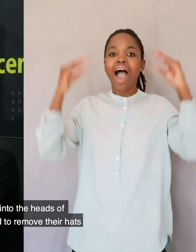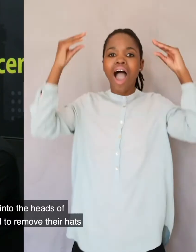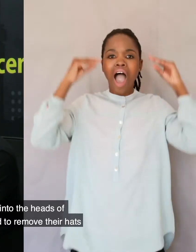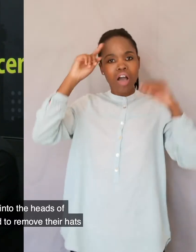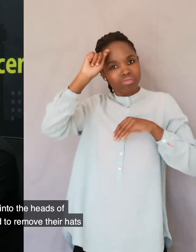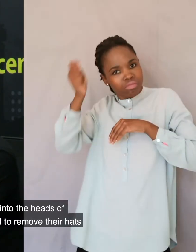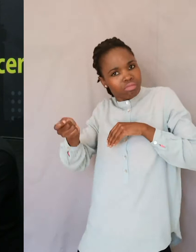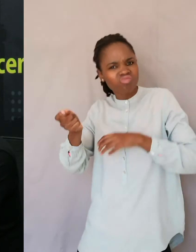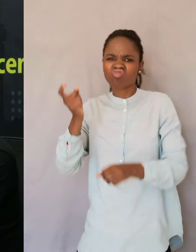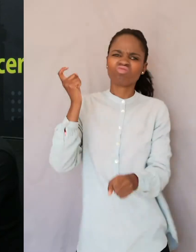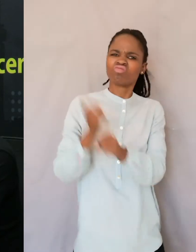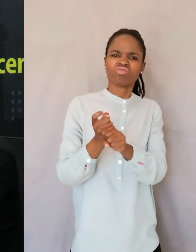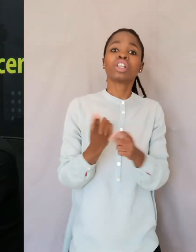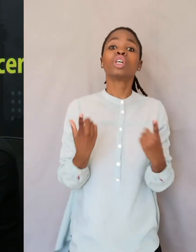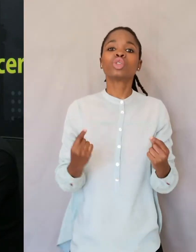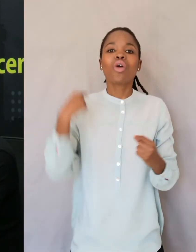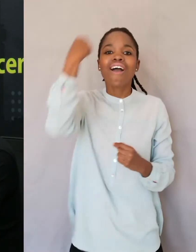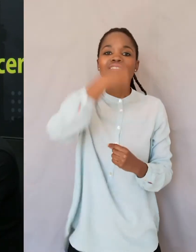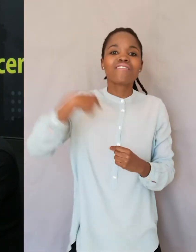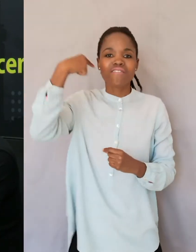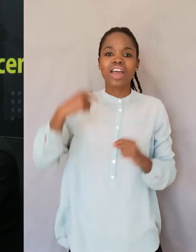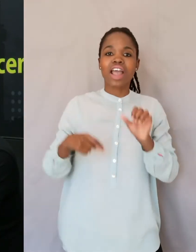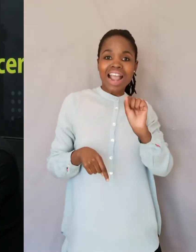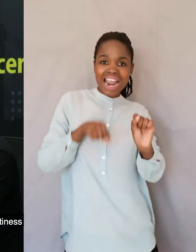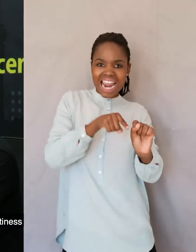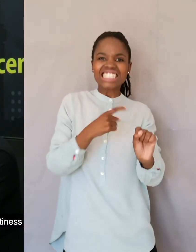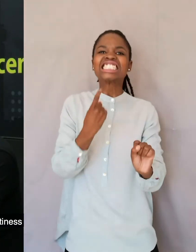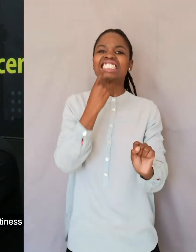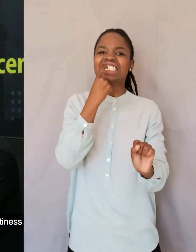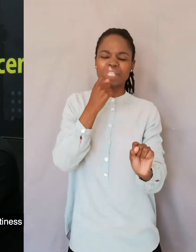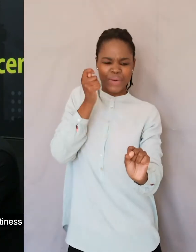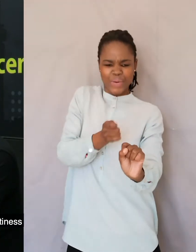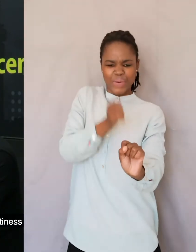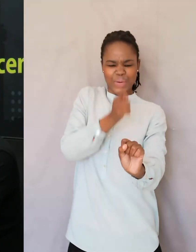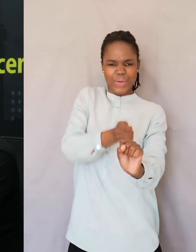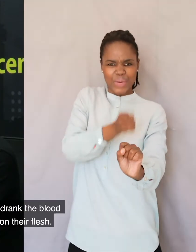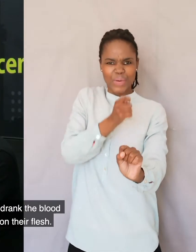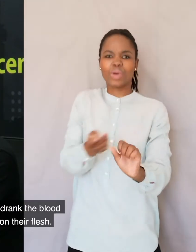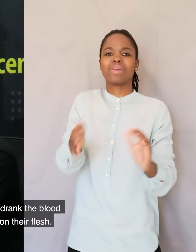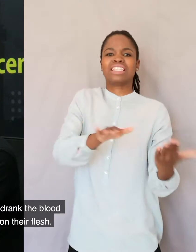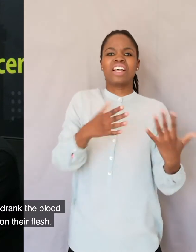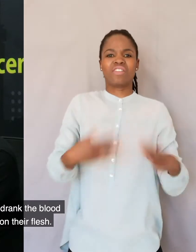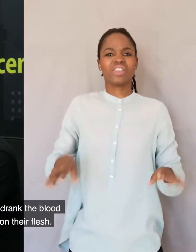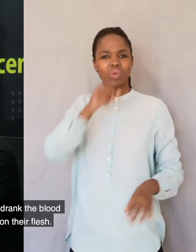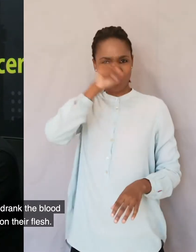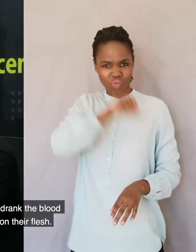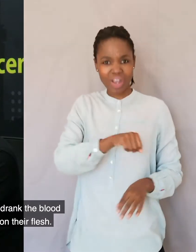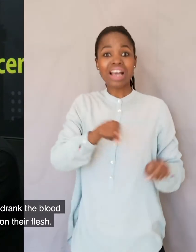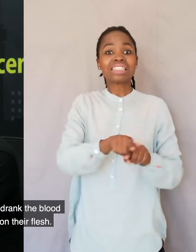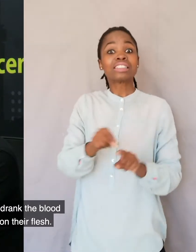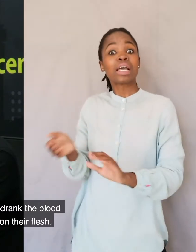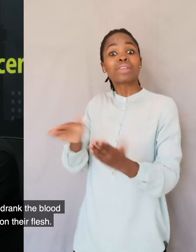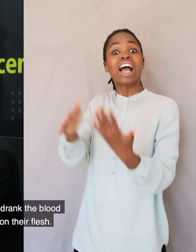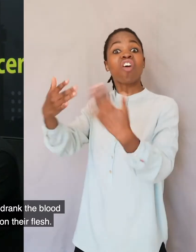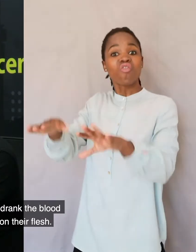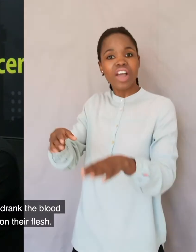refused to remove their hats at his court. Such was the bloodthirstiness that it was also rumored he drank the blood